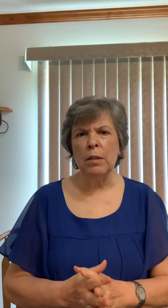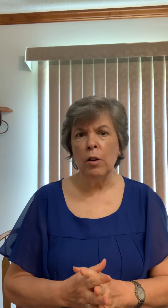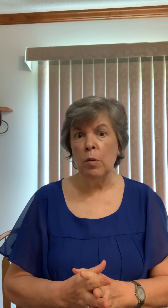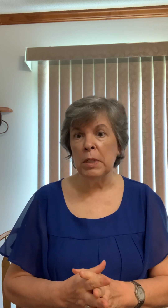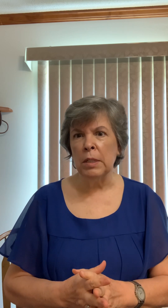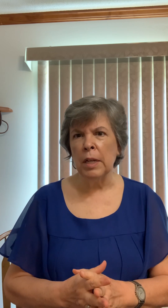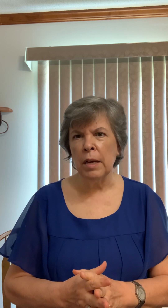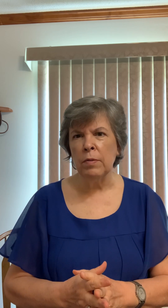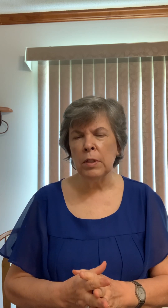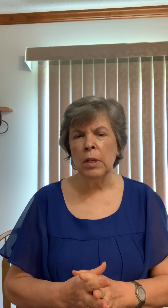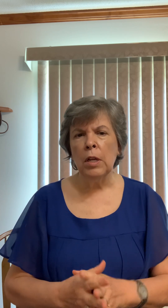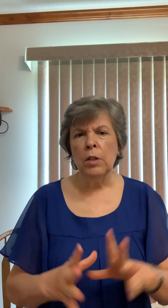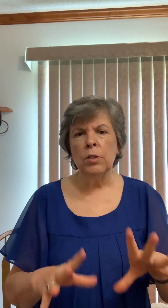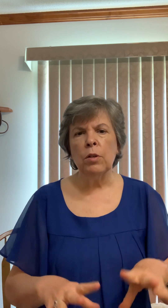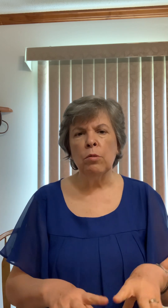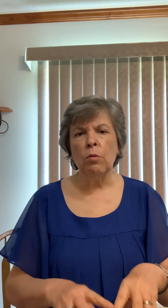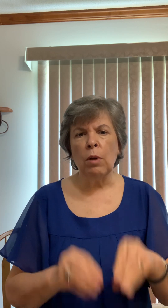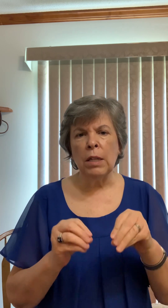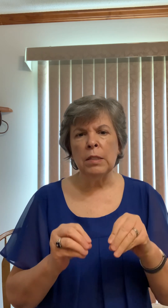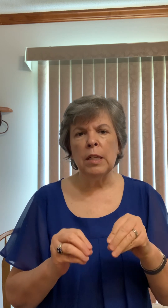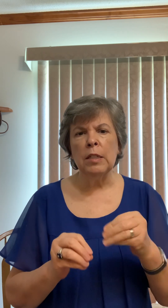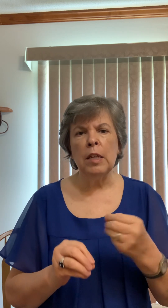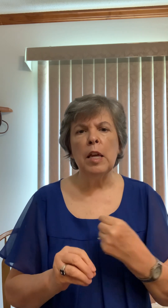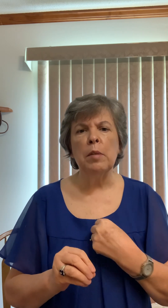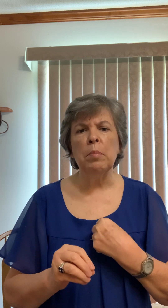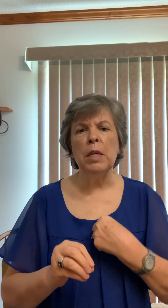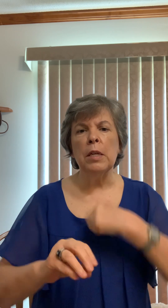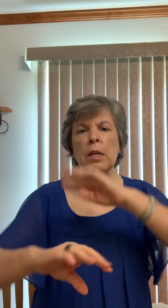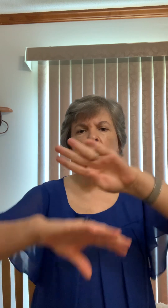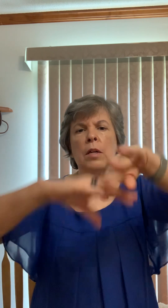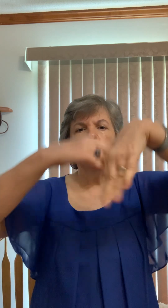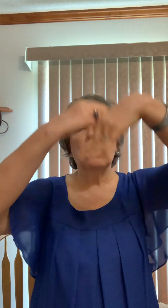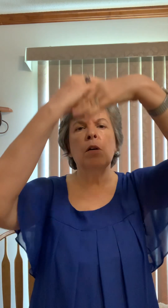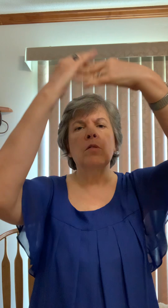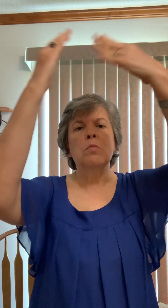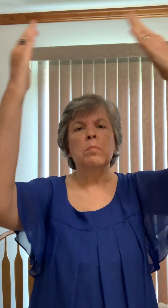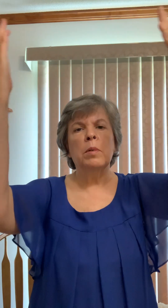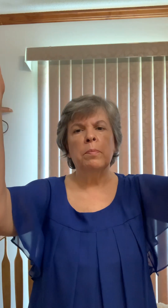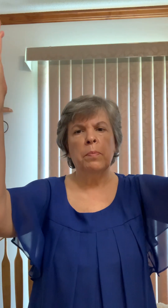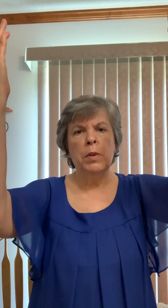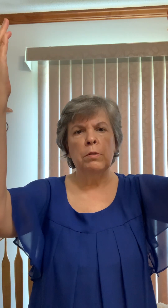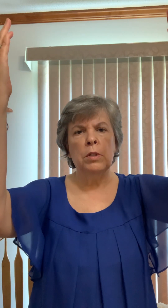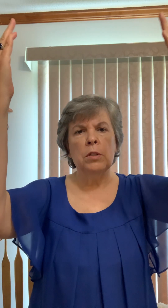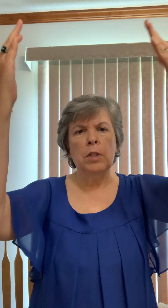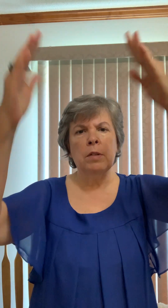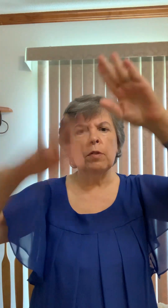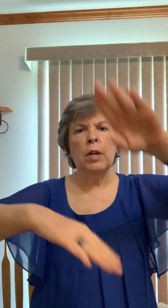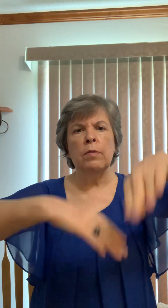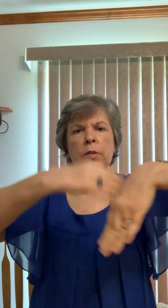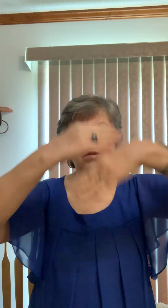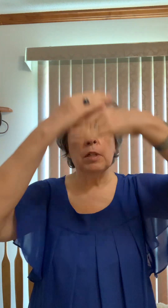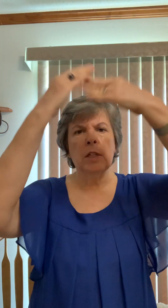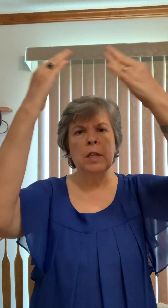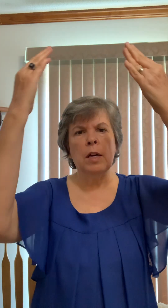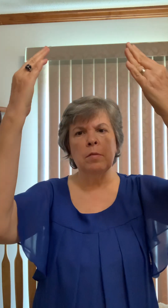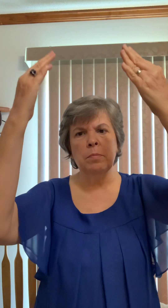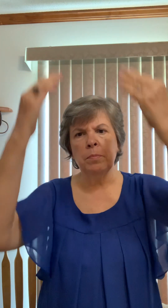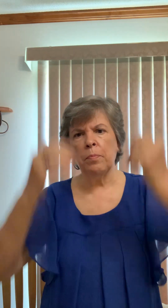home as in heaven. So I'd say take me home, using the sign for heaven like that.